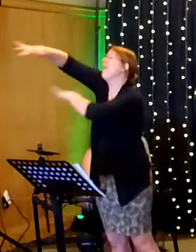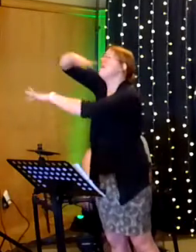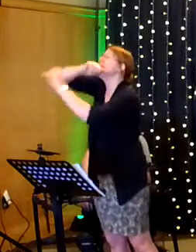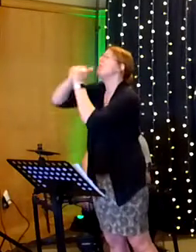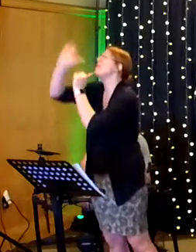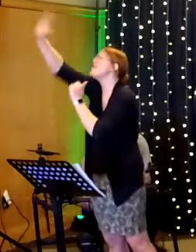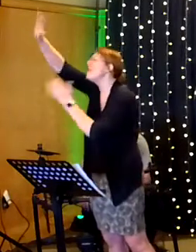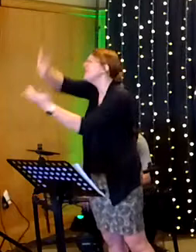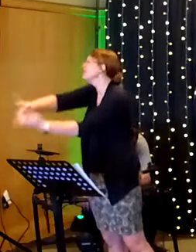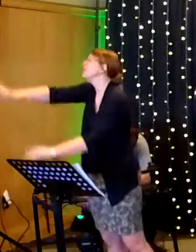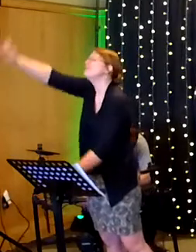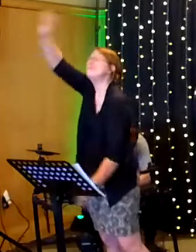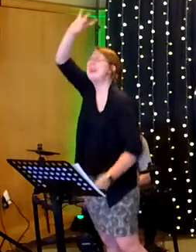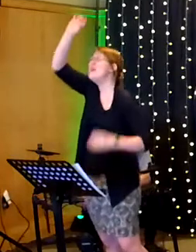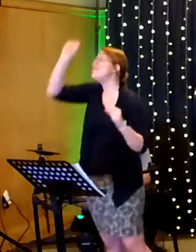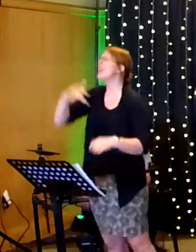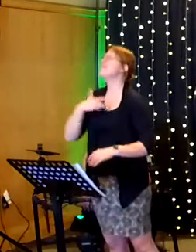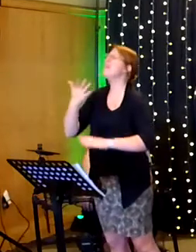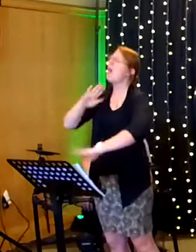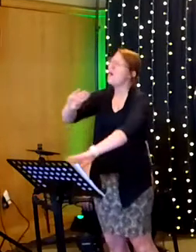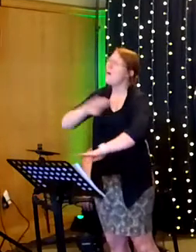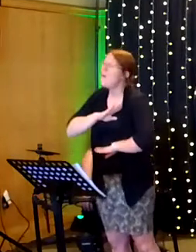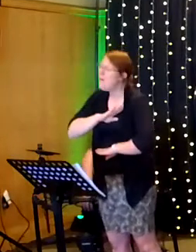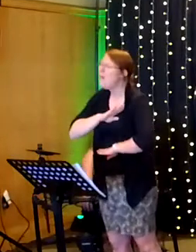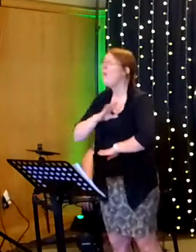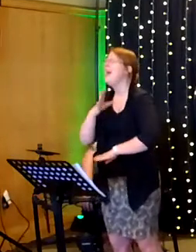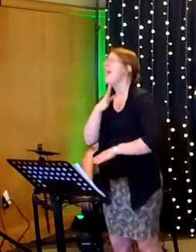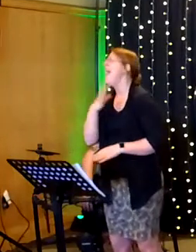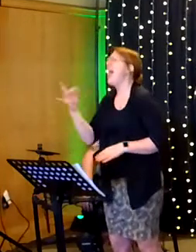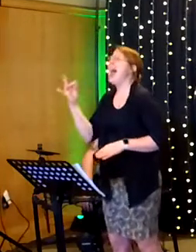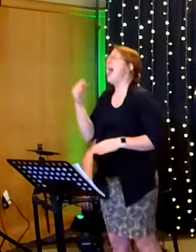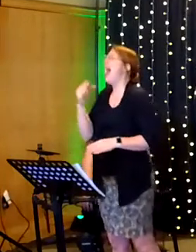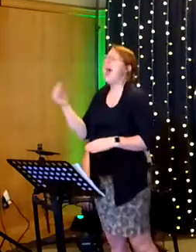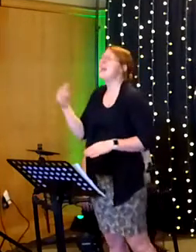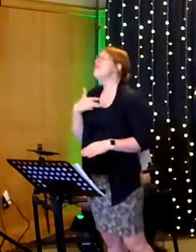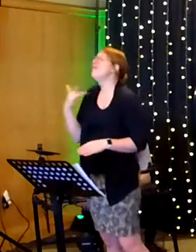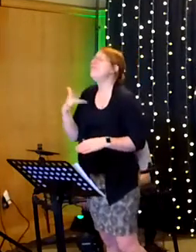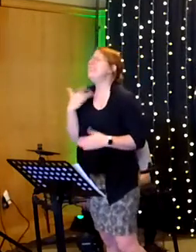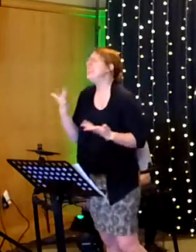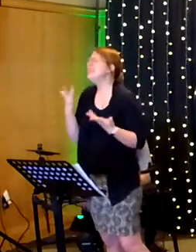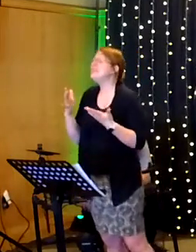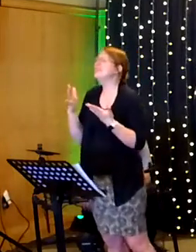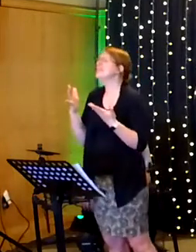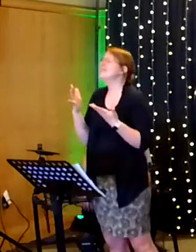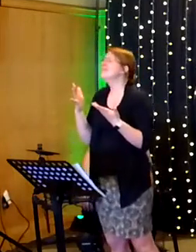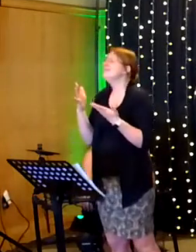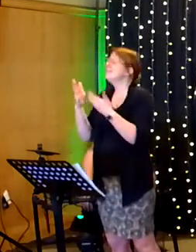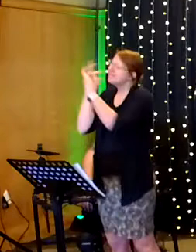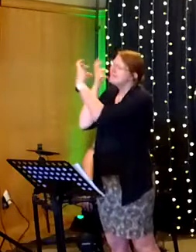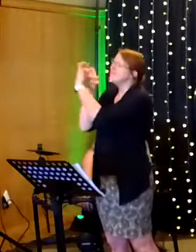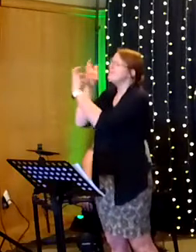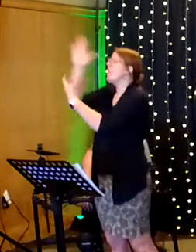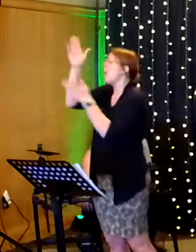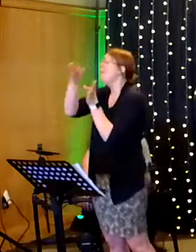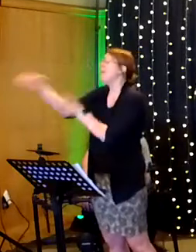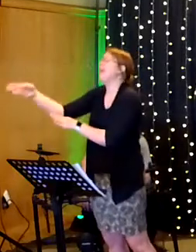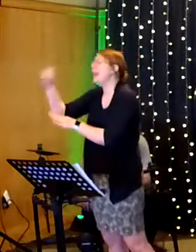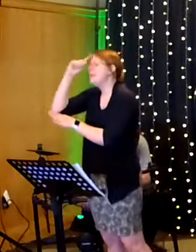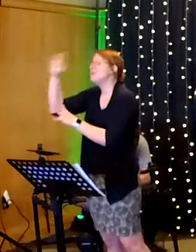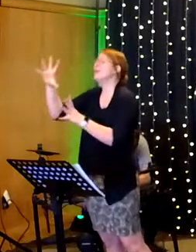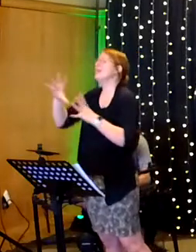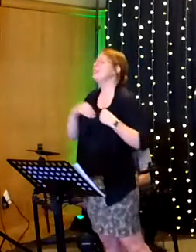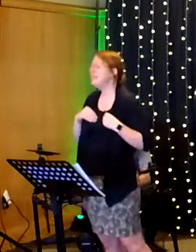can be whole and brought to the complete person that you meant us to be when we accept